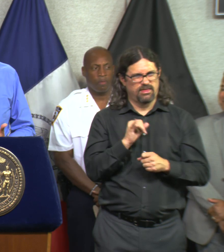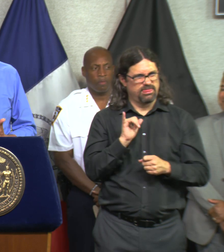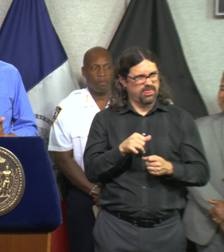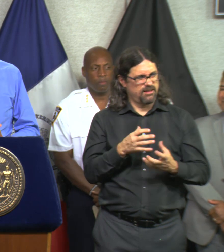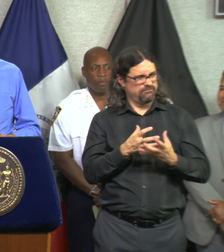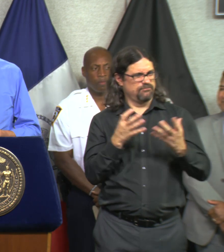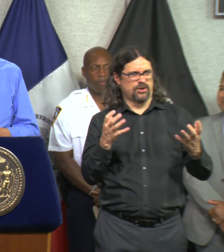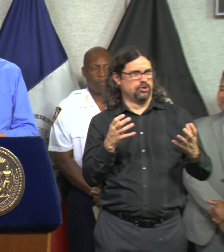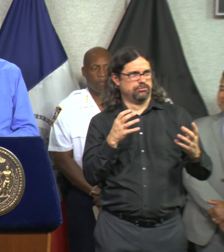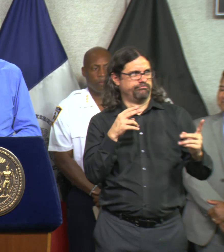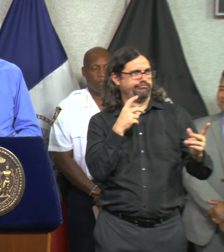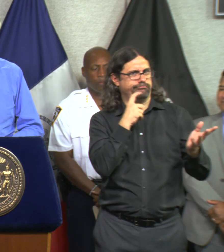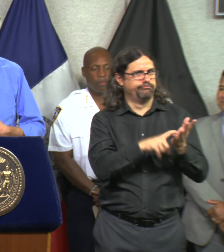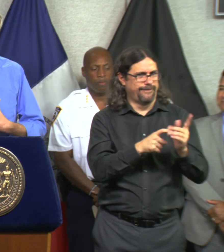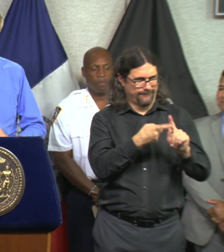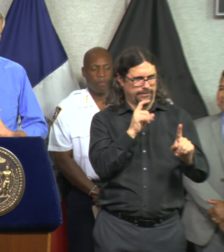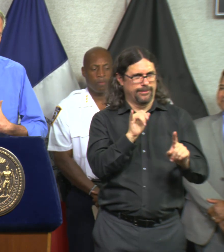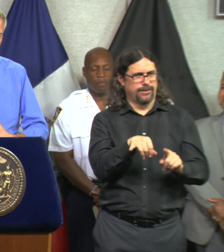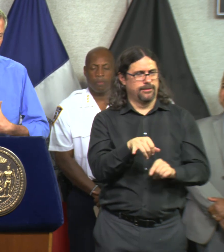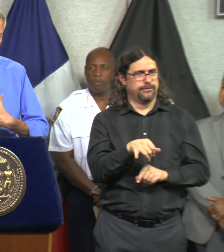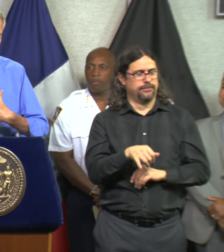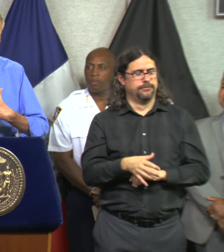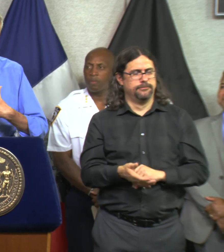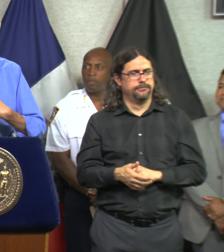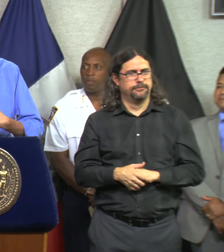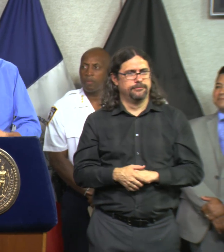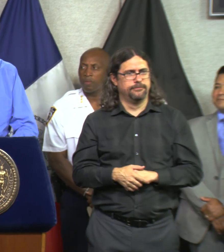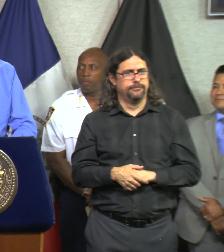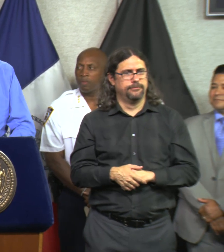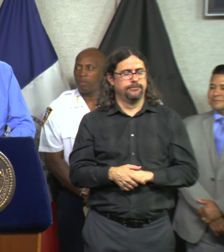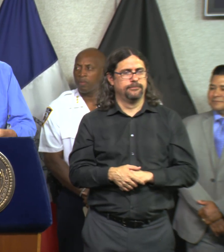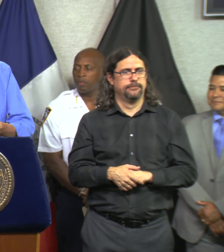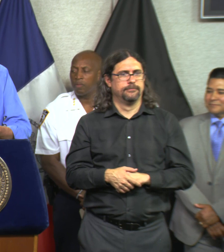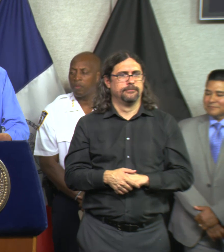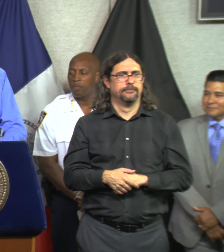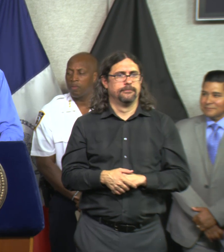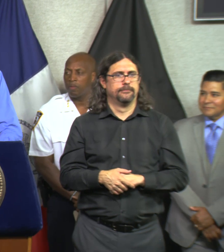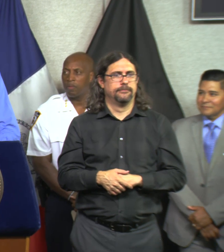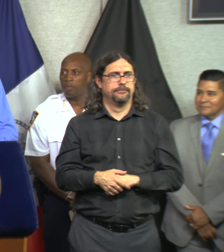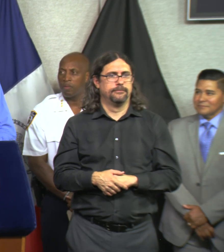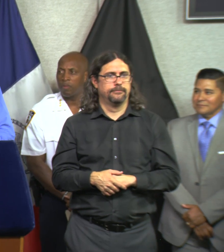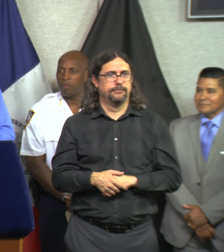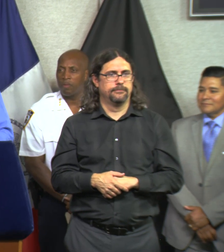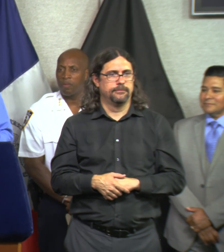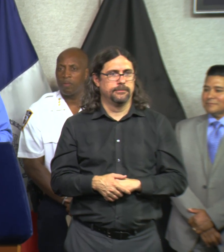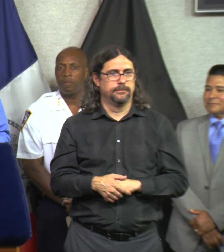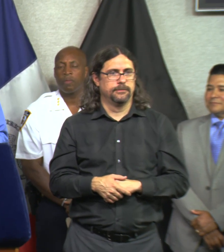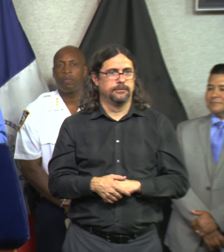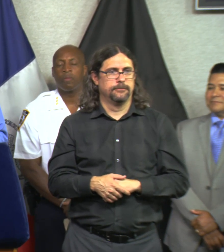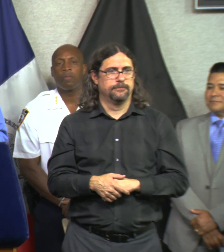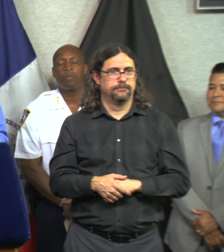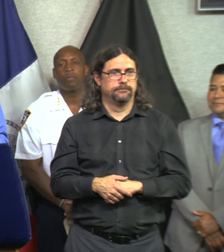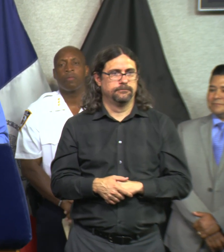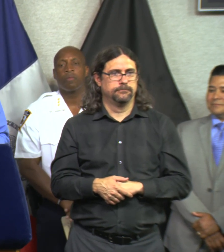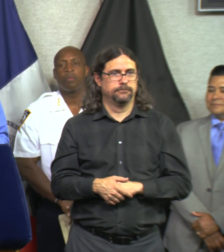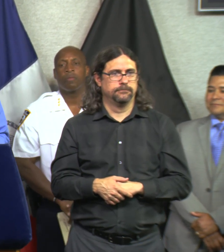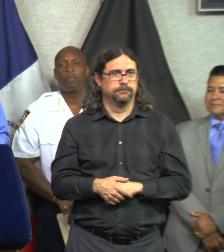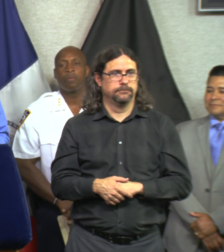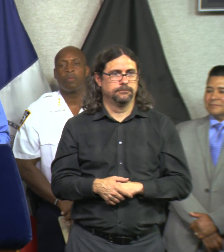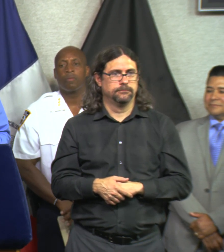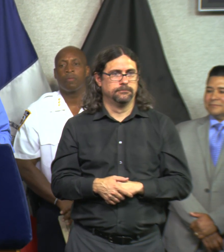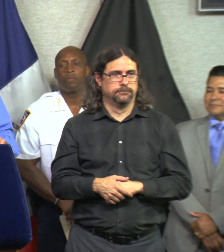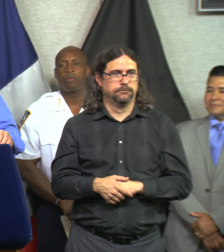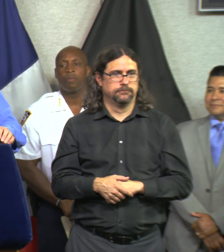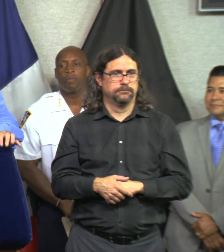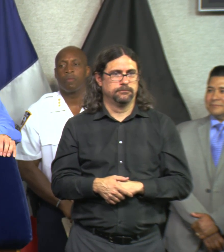central issue for me in the debate is to talk about my message, which is working people first. And I think